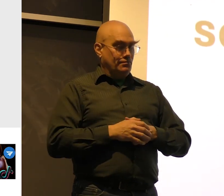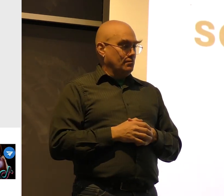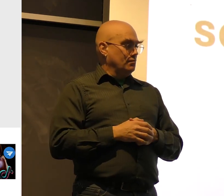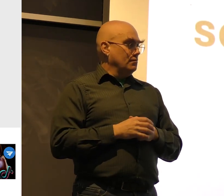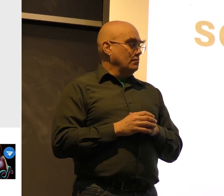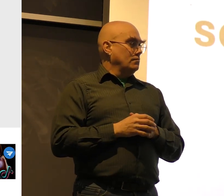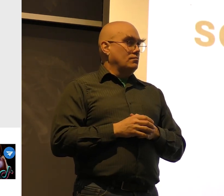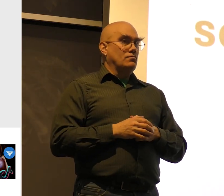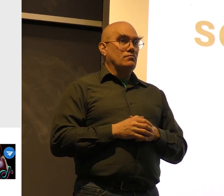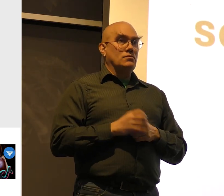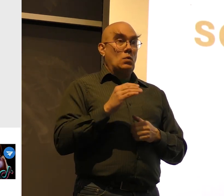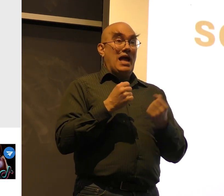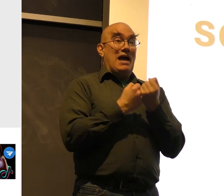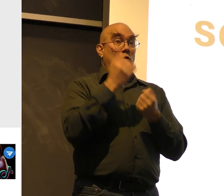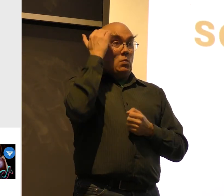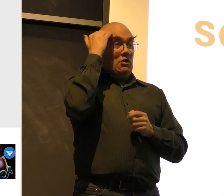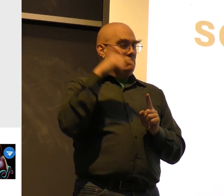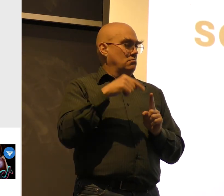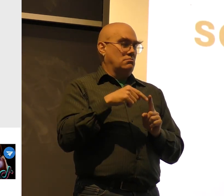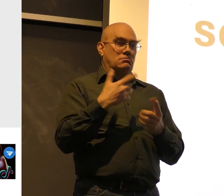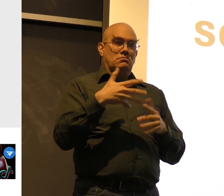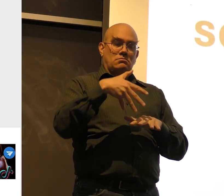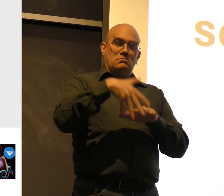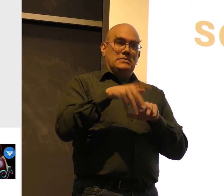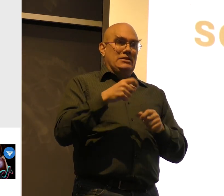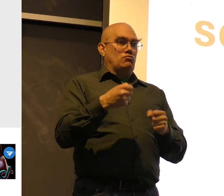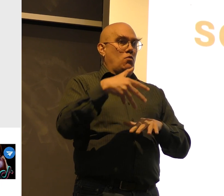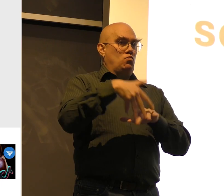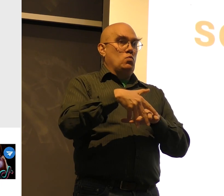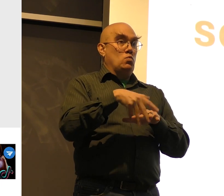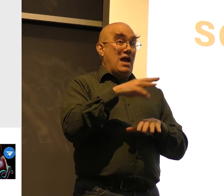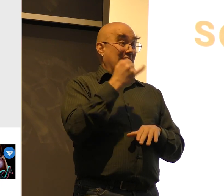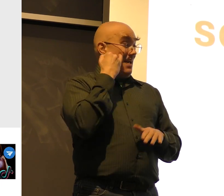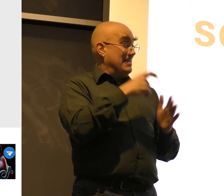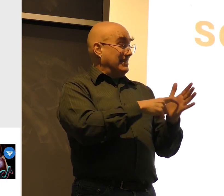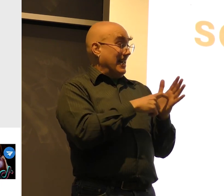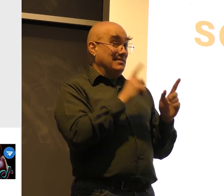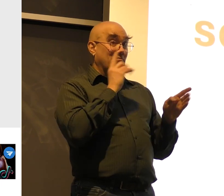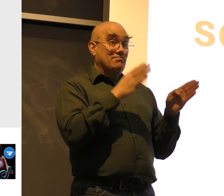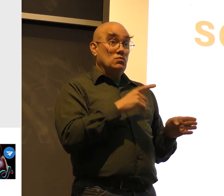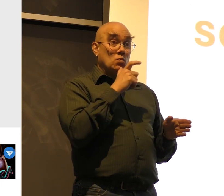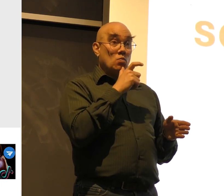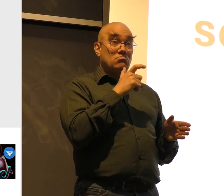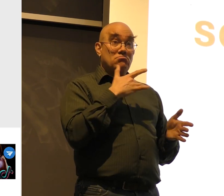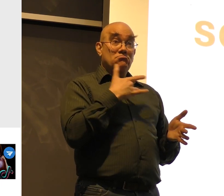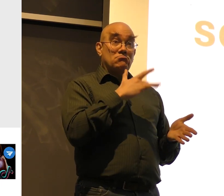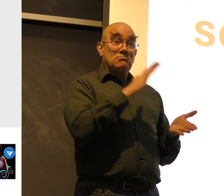there in many, many ways. Advocacy and awareness is a critical part. It's